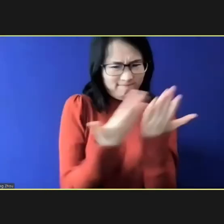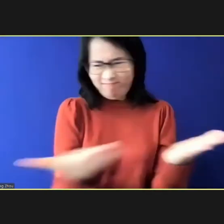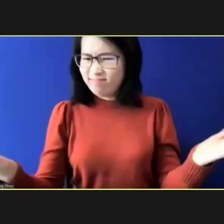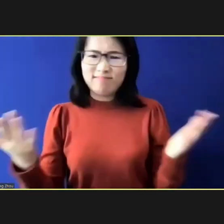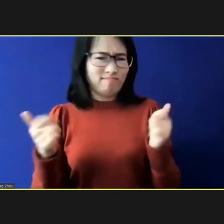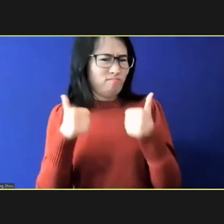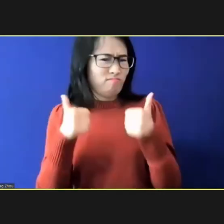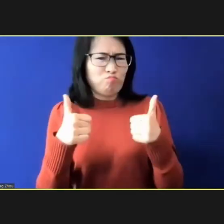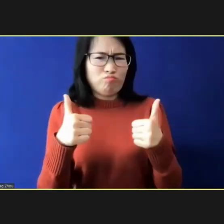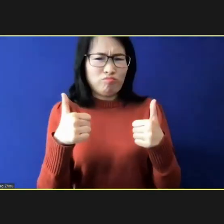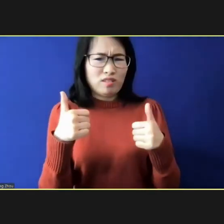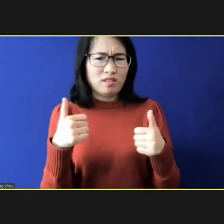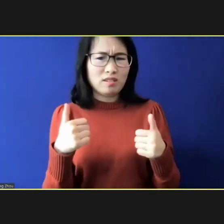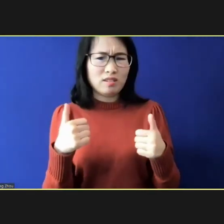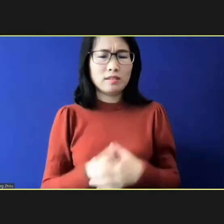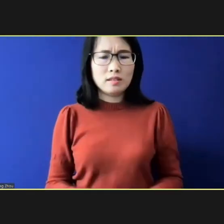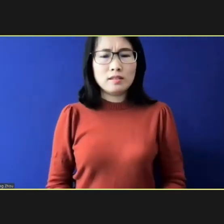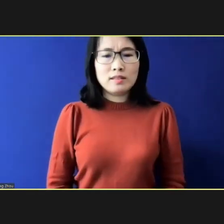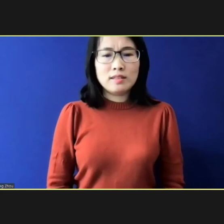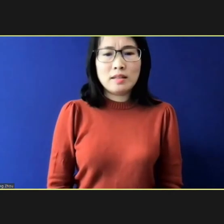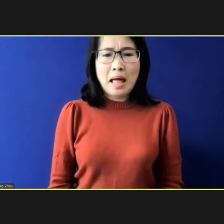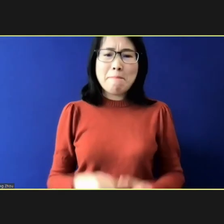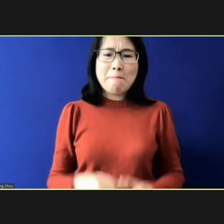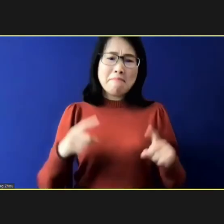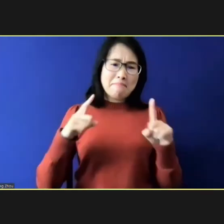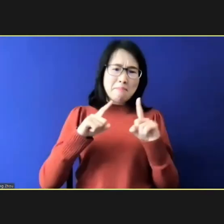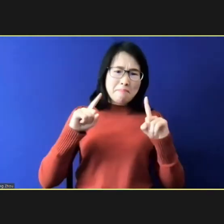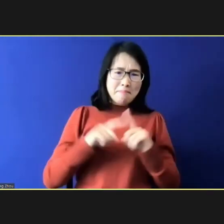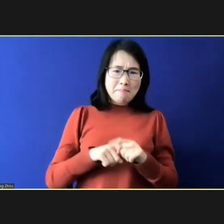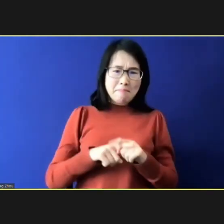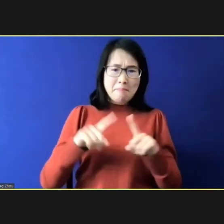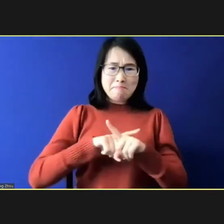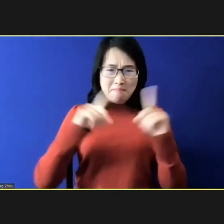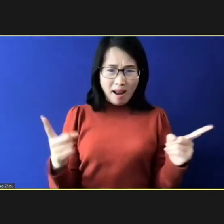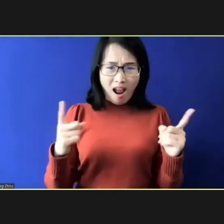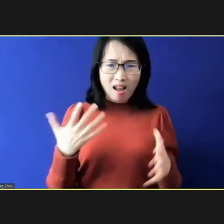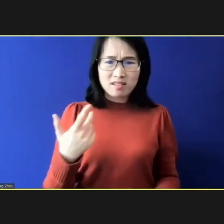I'd like to first mention that the presentation on Voice of Hand was wonderful. Voice of Hand is a wonderful company.